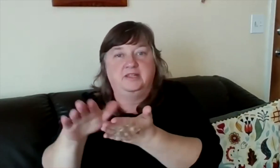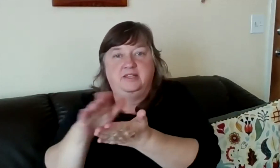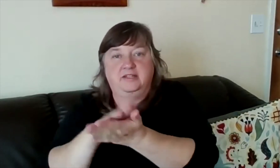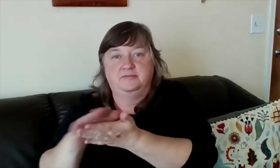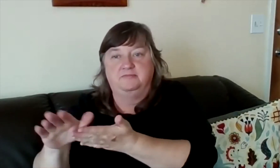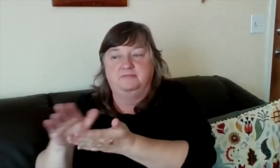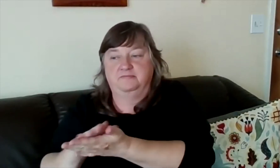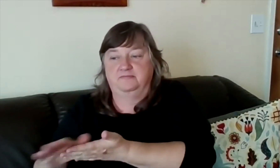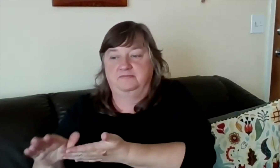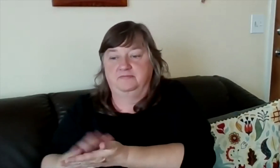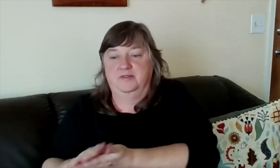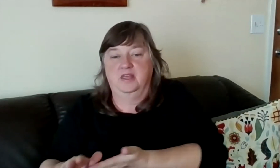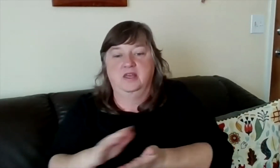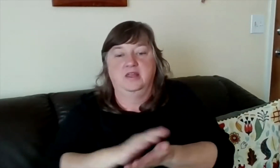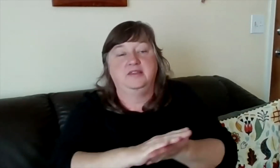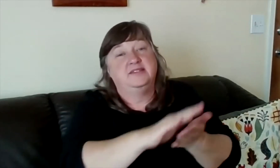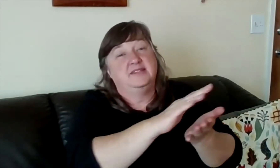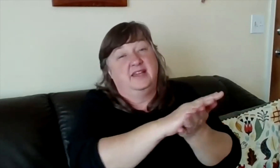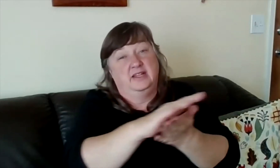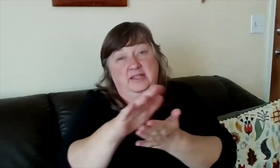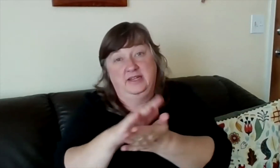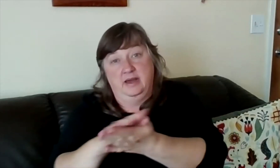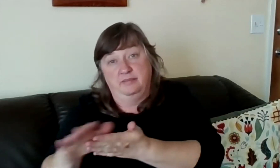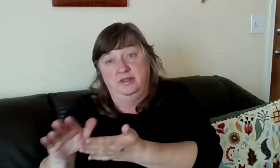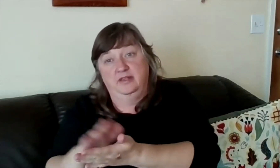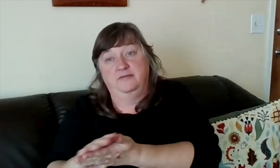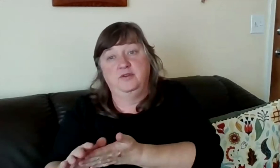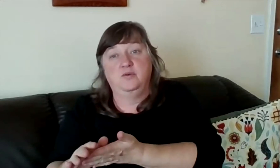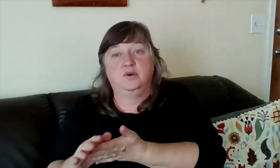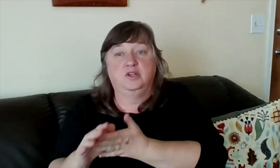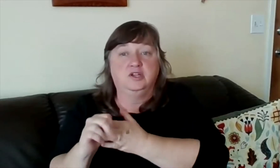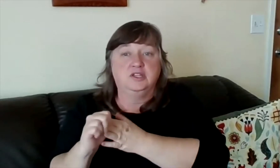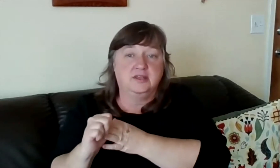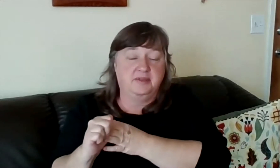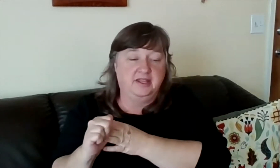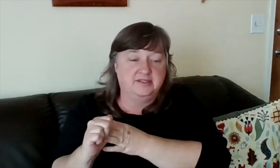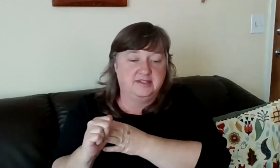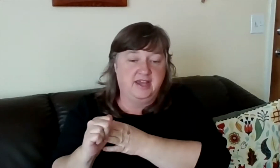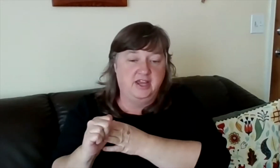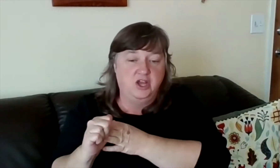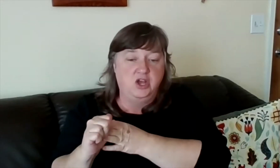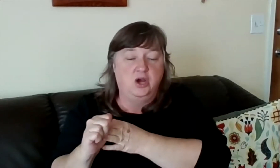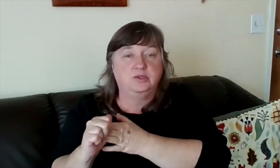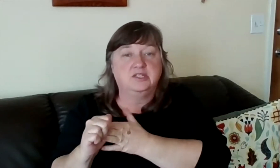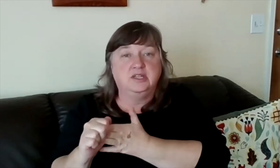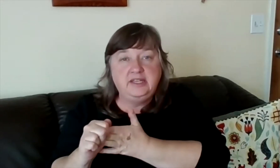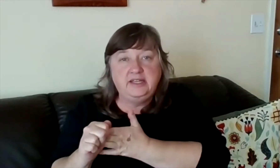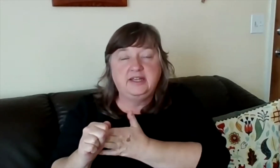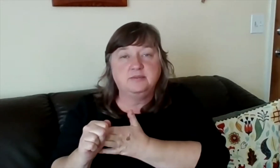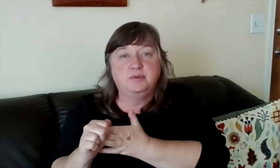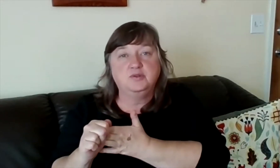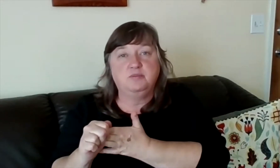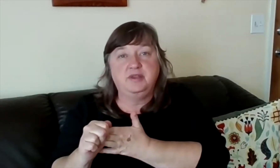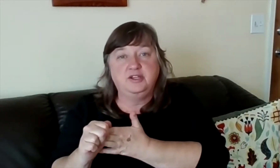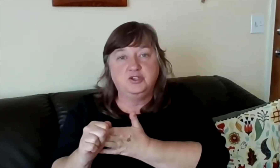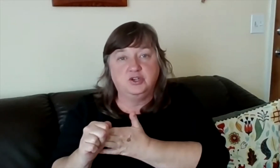Clean. This is like clean up. If you were to look at something and say, oh, it's clean as opposed to being